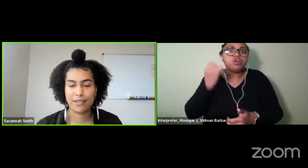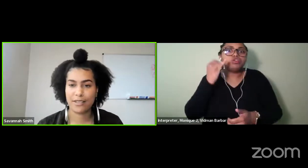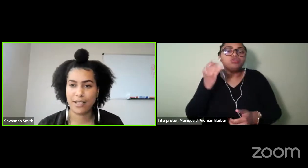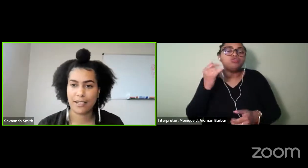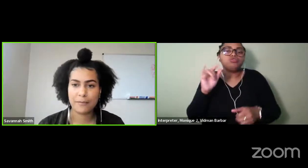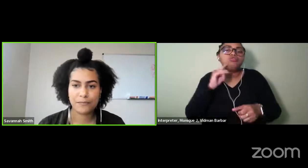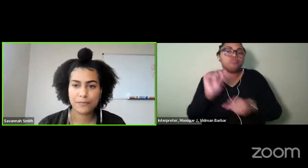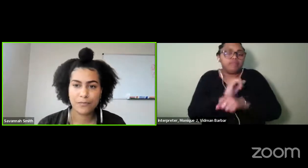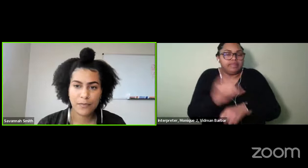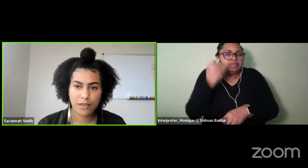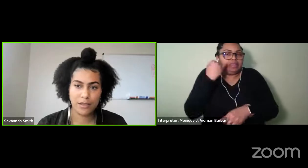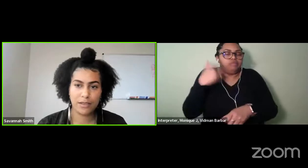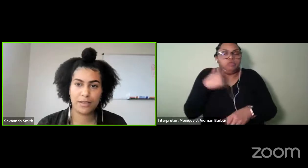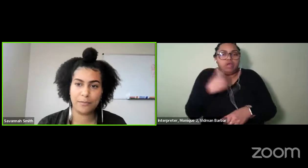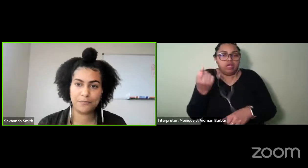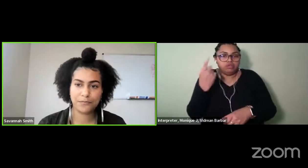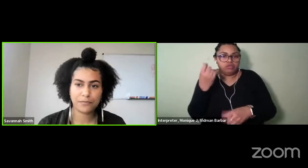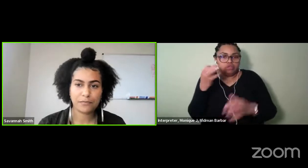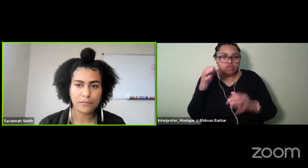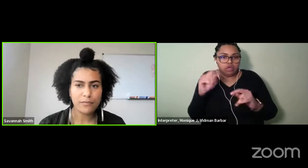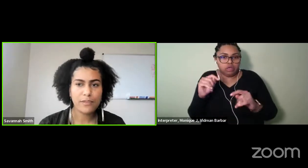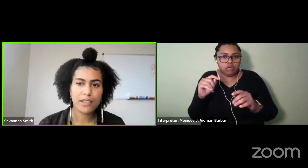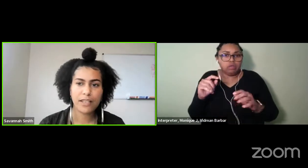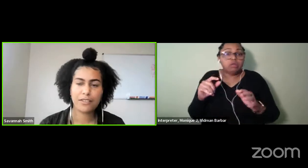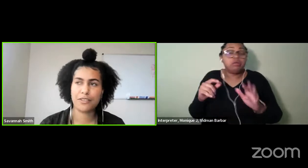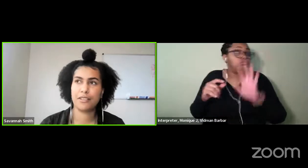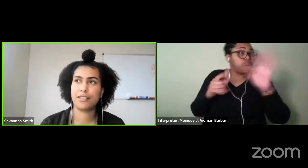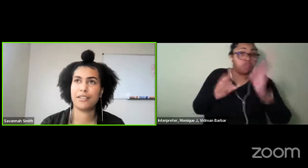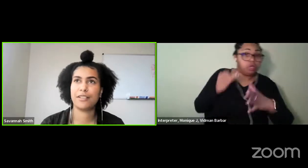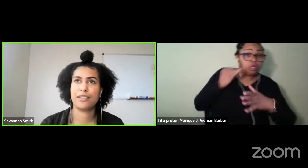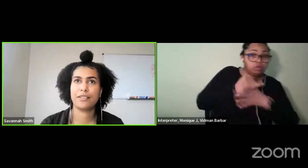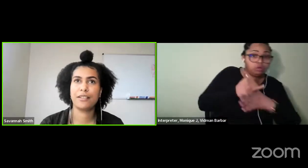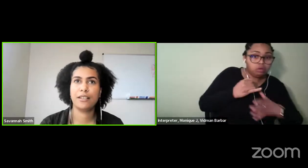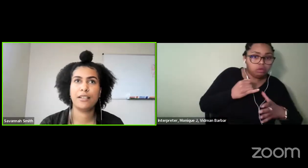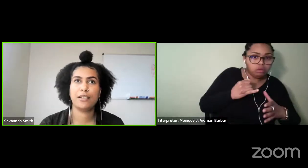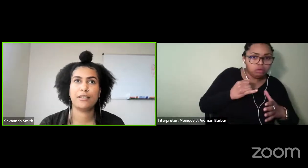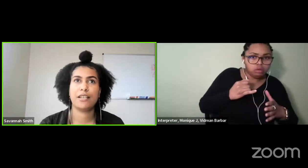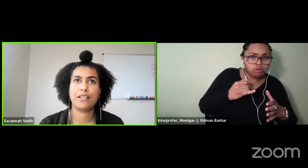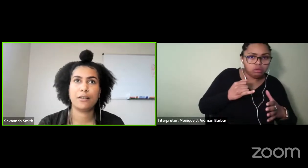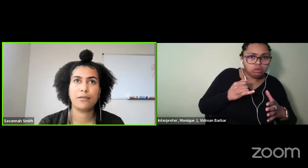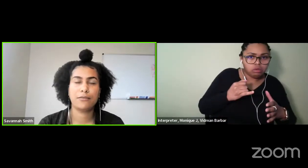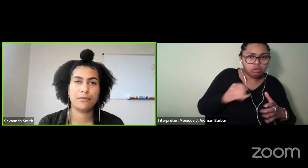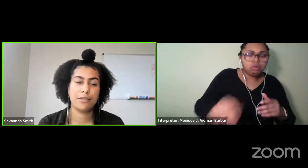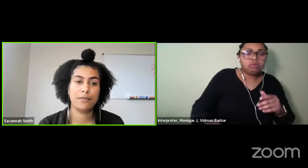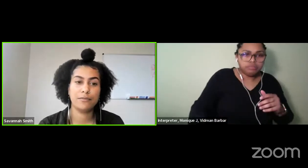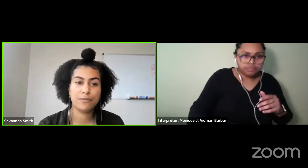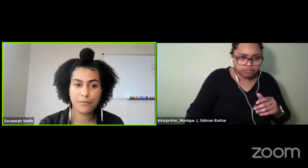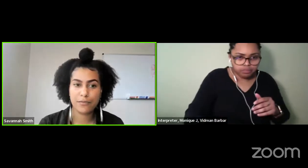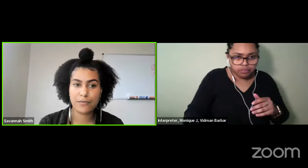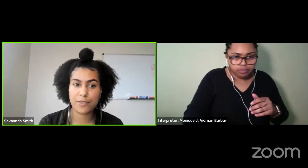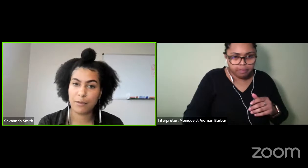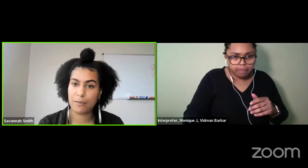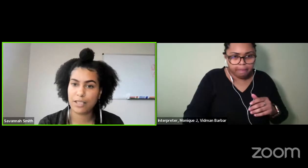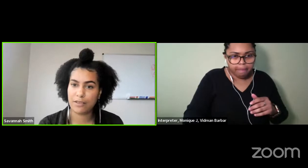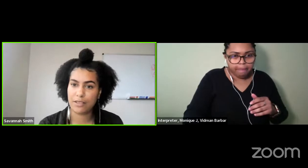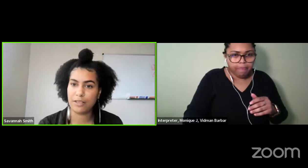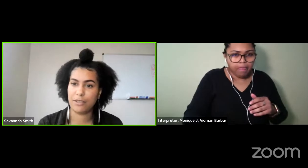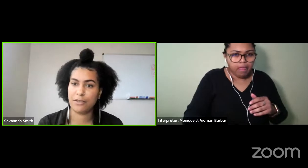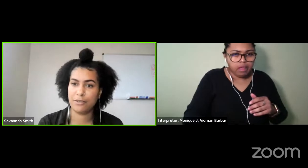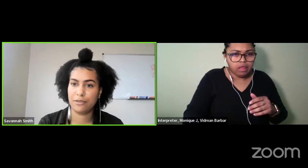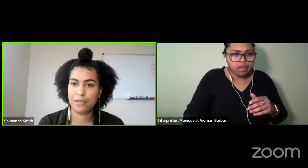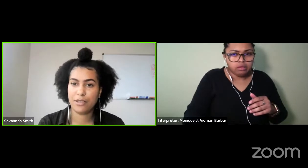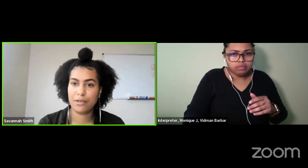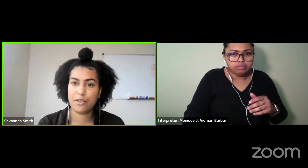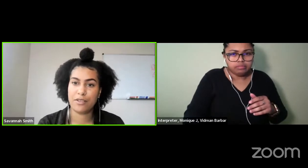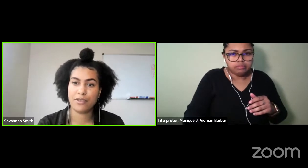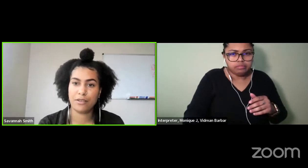understood it as a society? And there's a nice TED Talk from someone named Kelsey